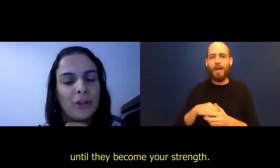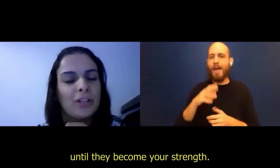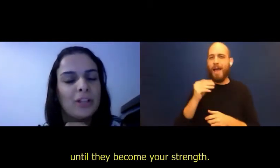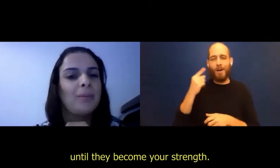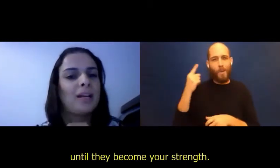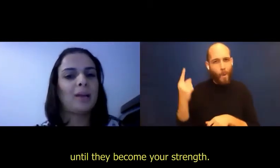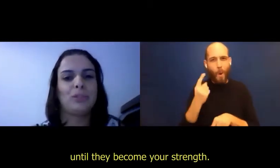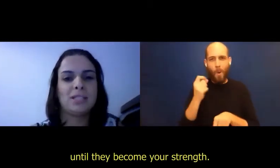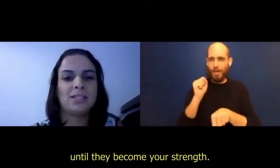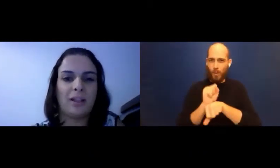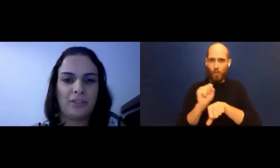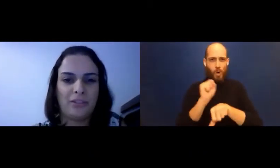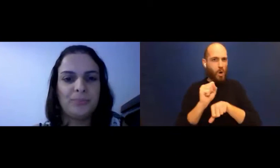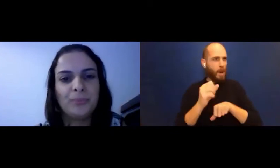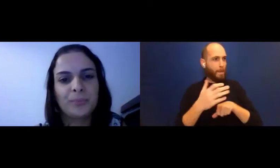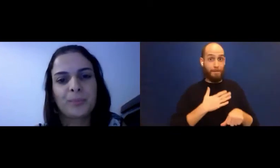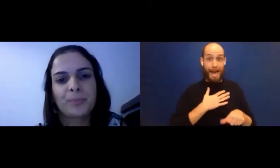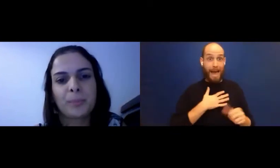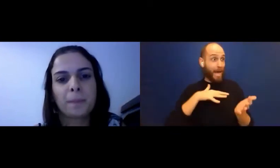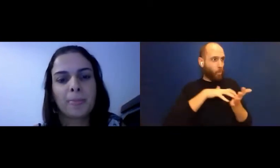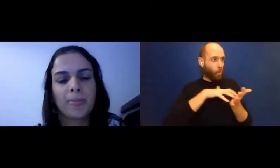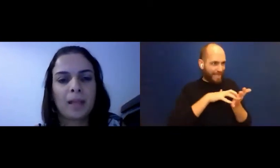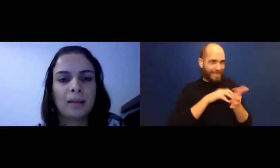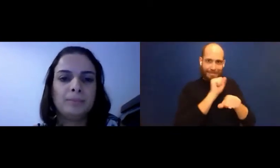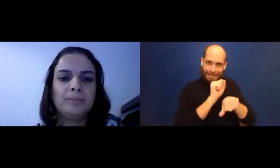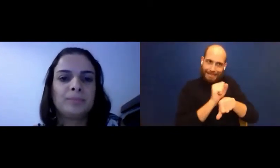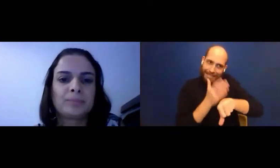weakness till they become your strengths.